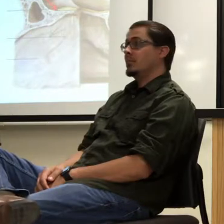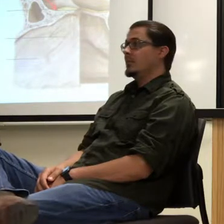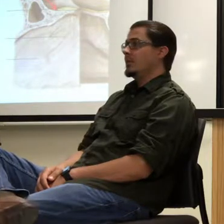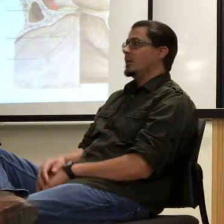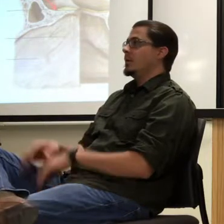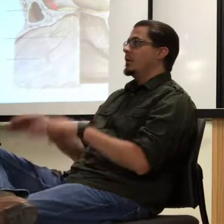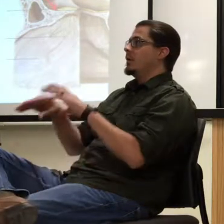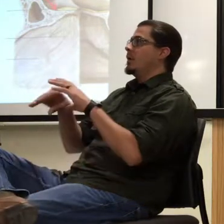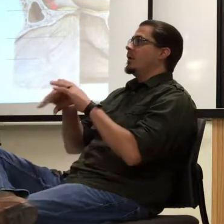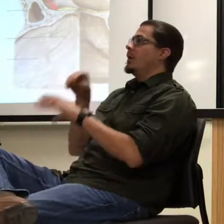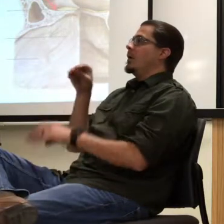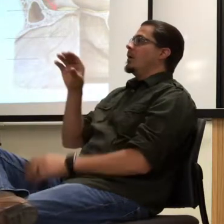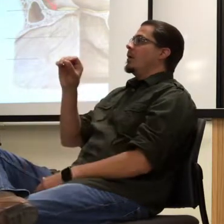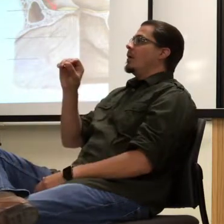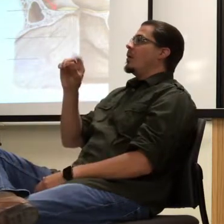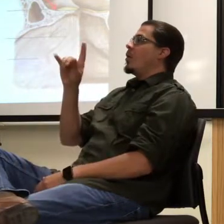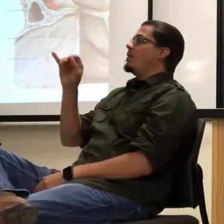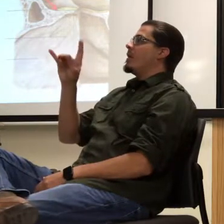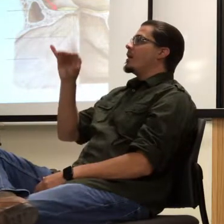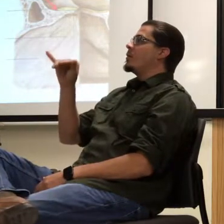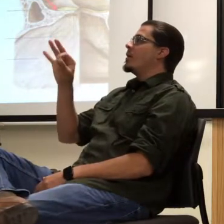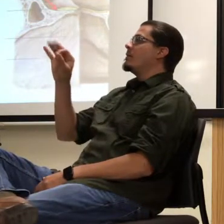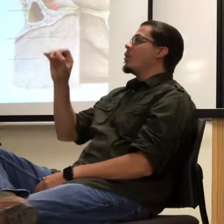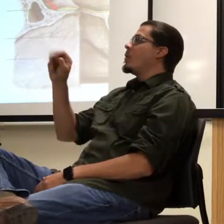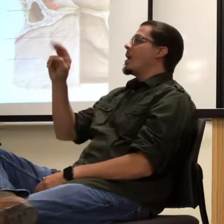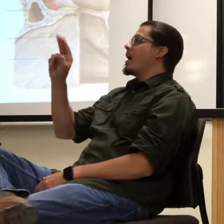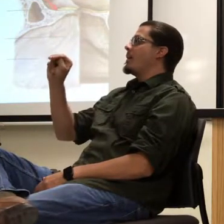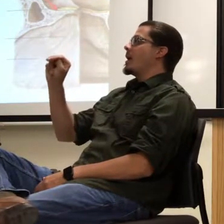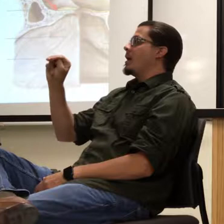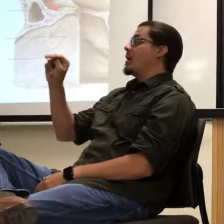the olfactory foramina in the cribriform plate.